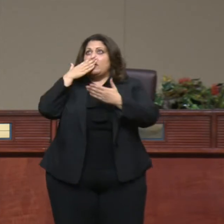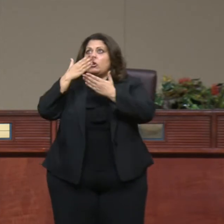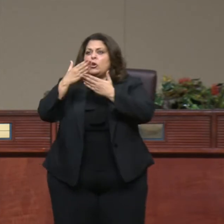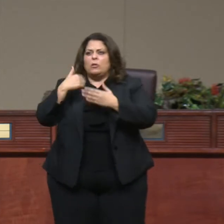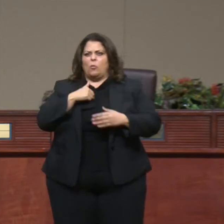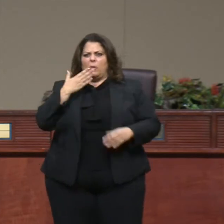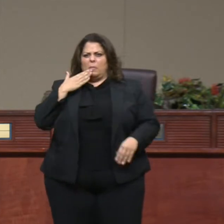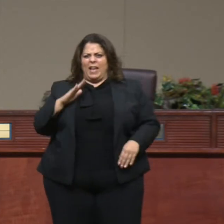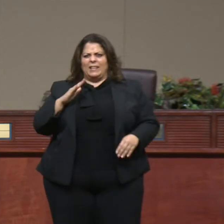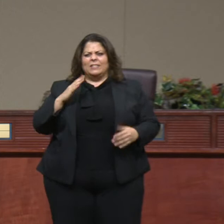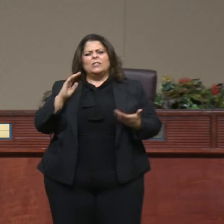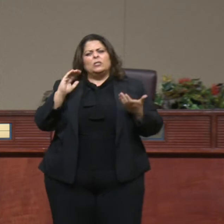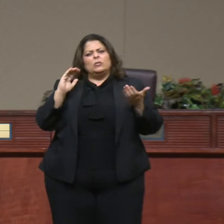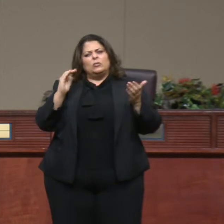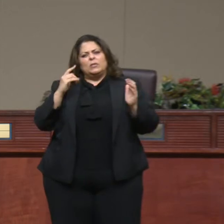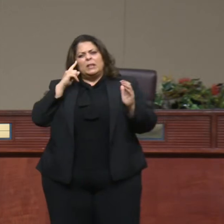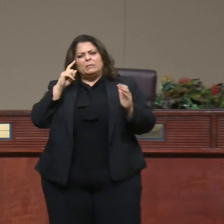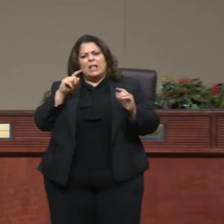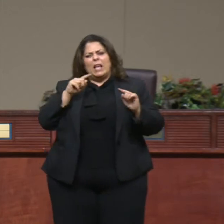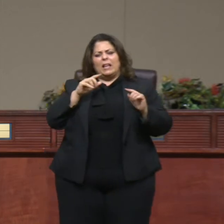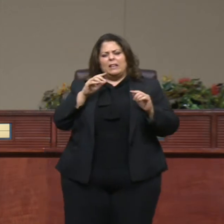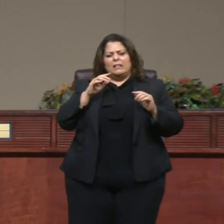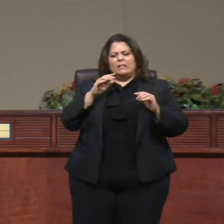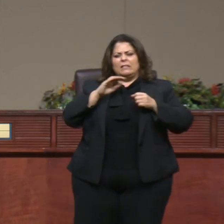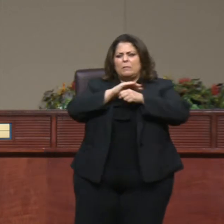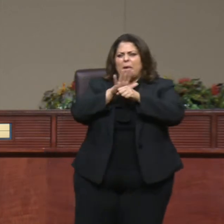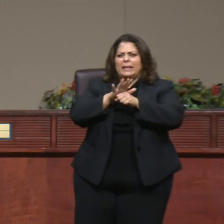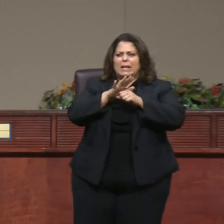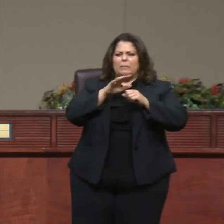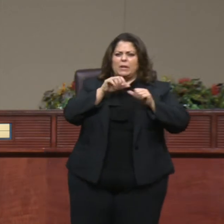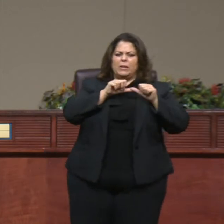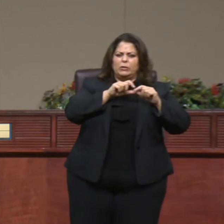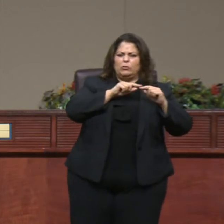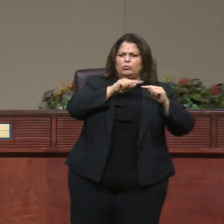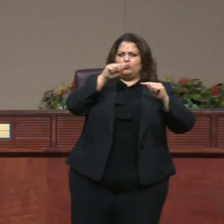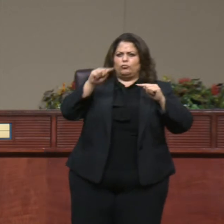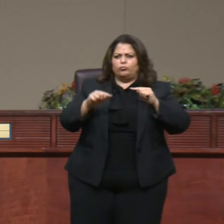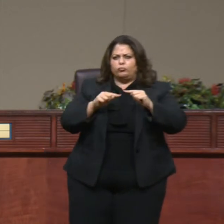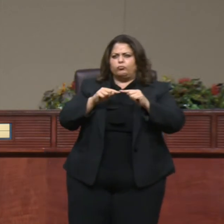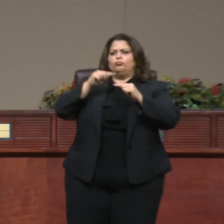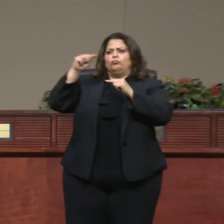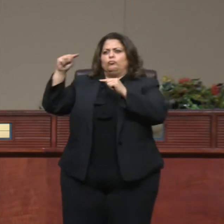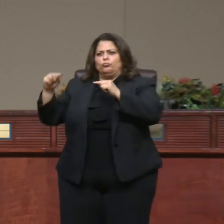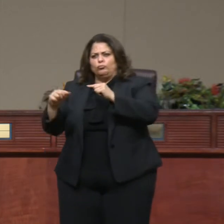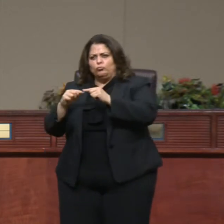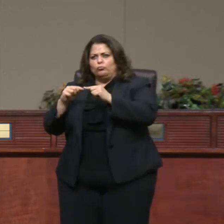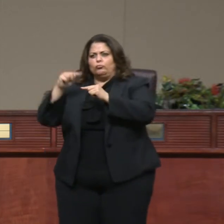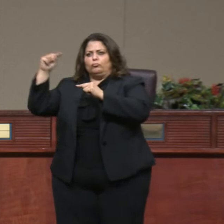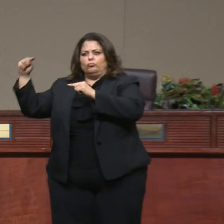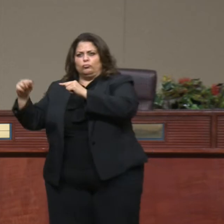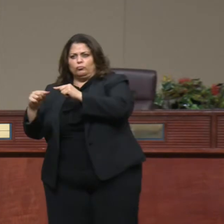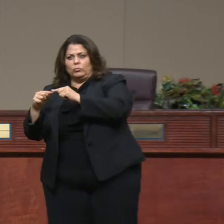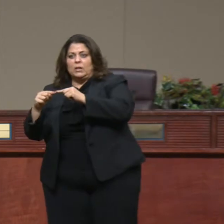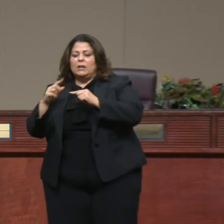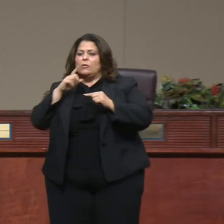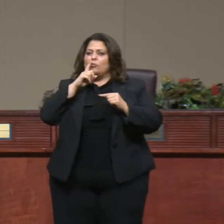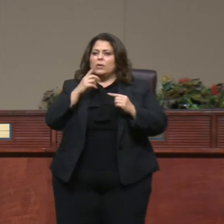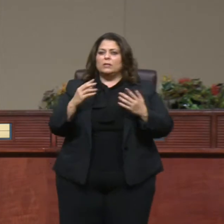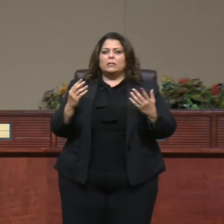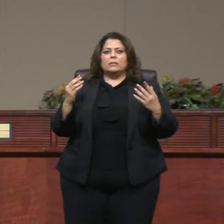it's a cyclical piece of the pandemic, in the sense that it may have to do